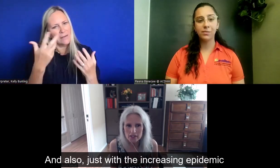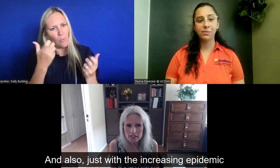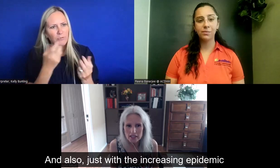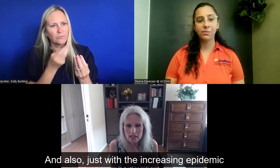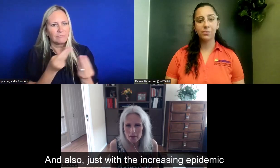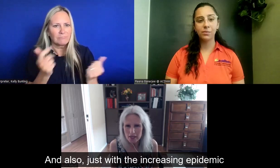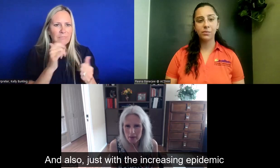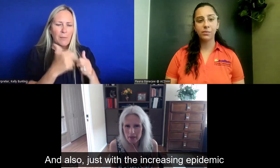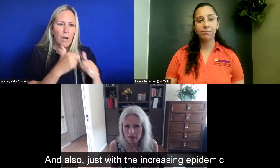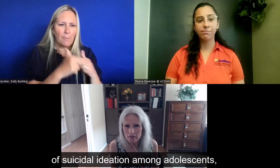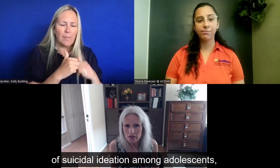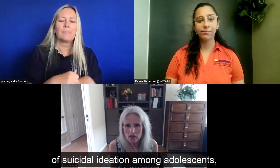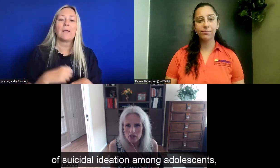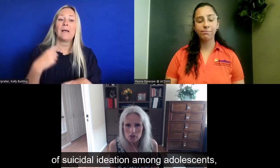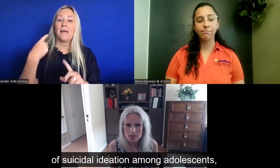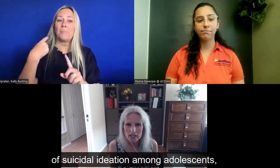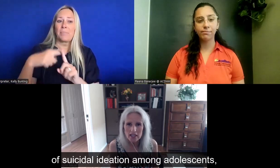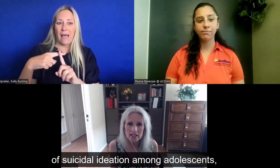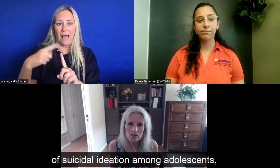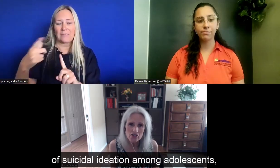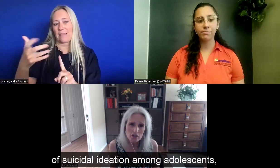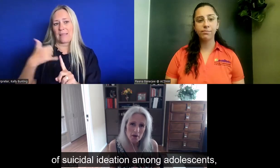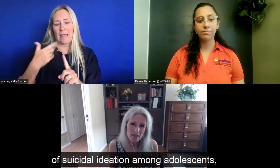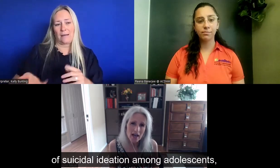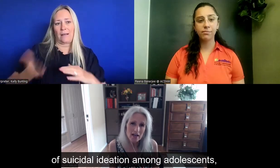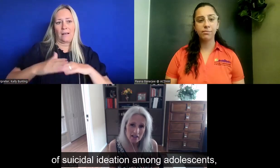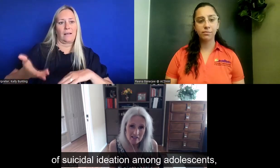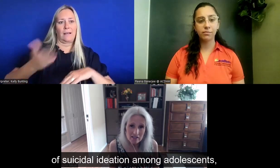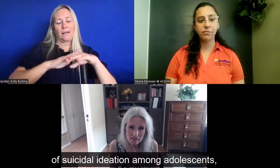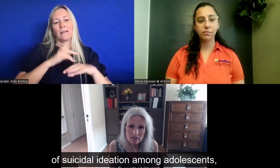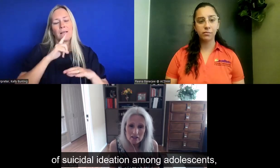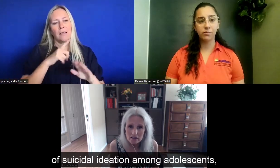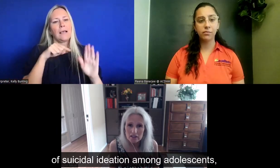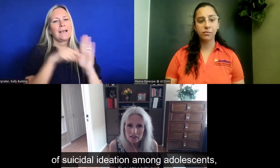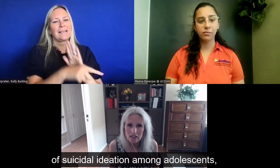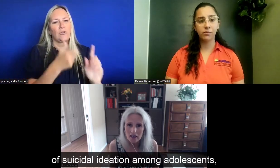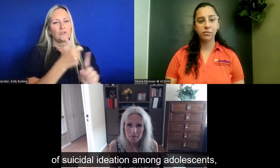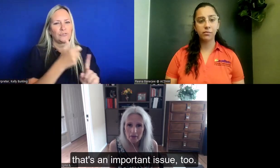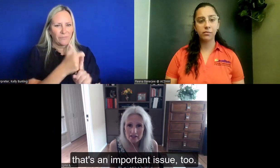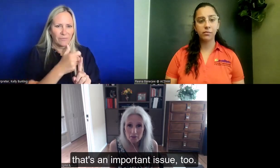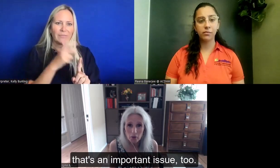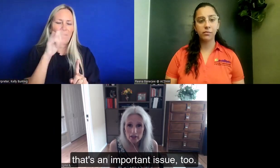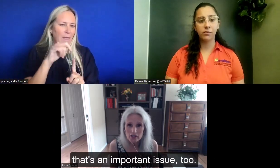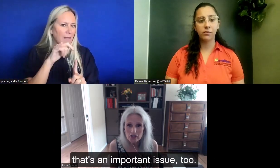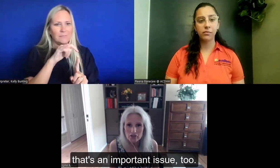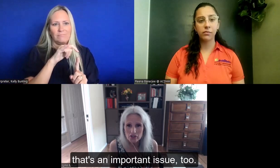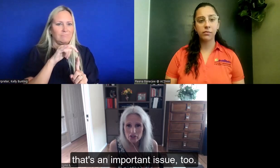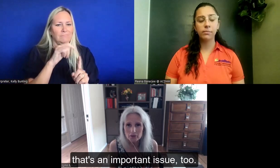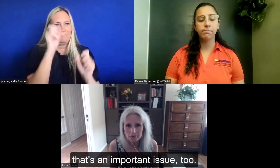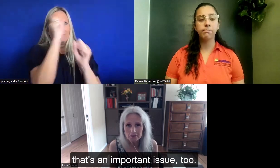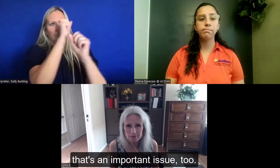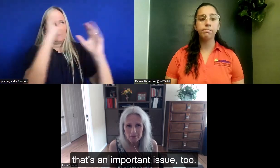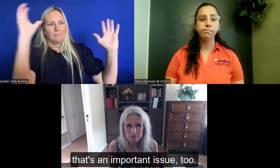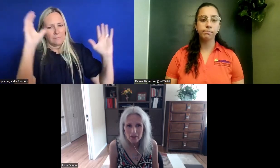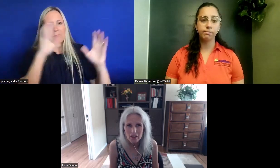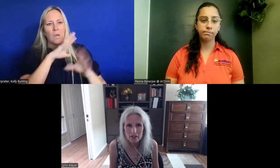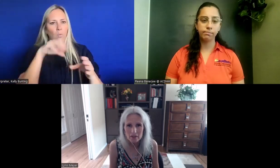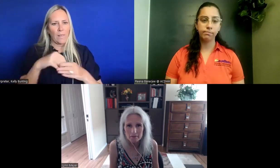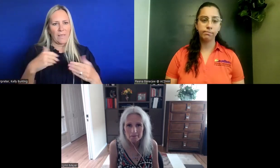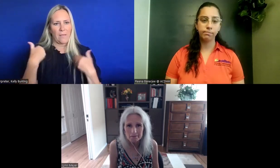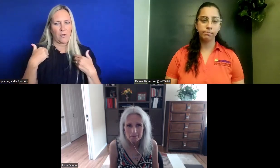the increasing epidemic of suicidal ideation among adolescents, that's an important issue too.